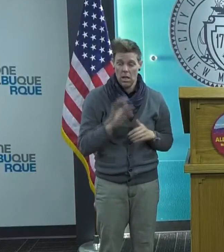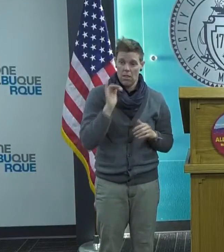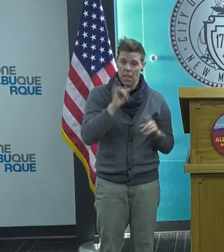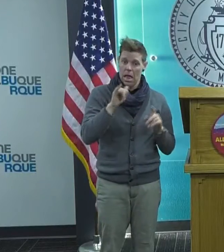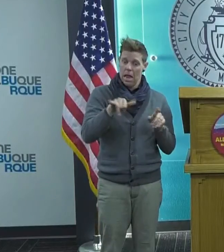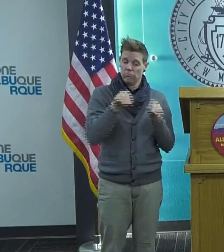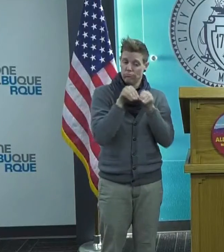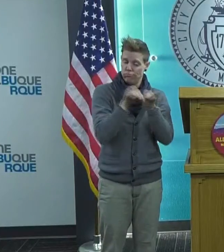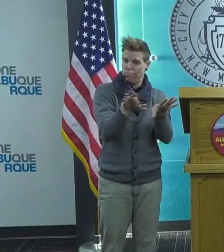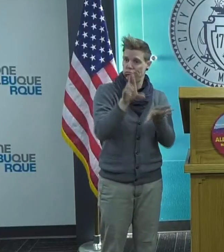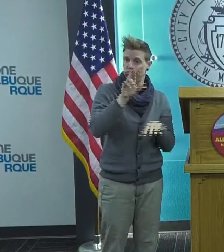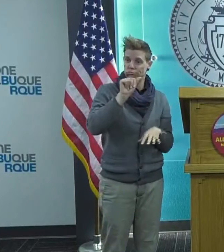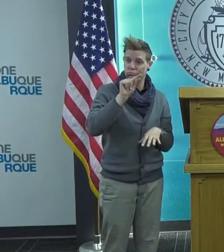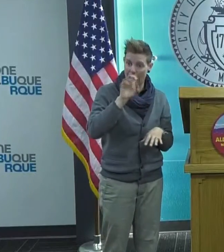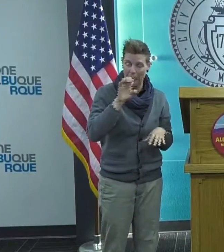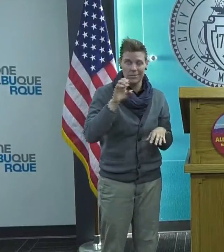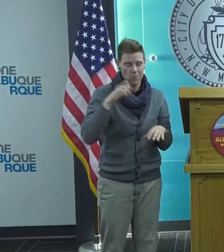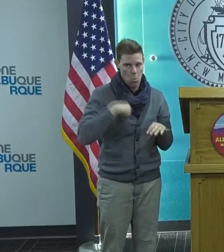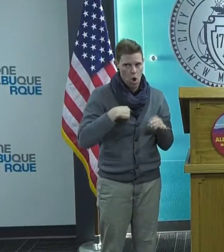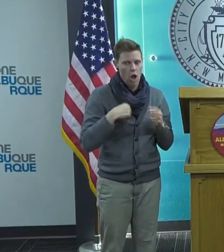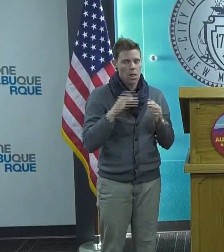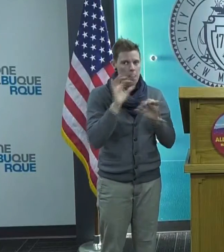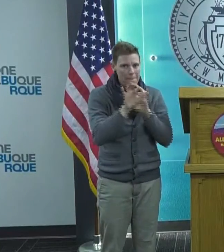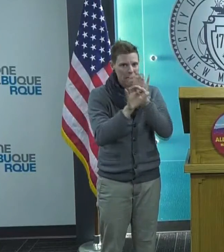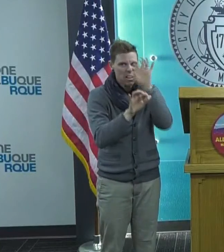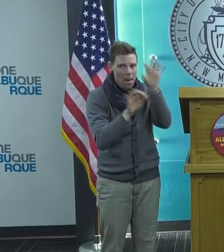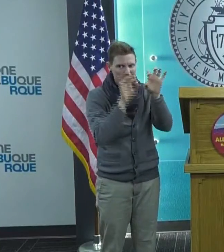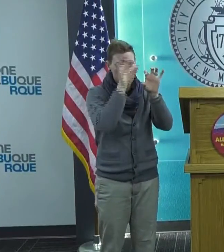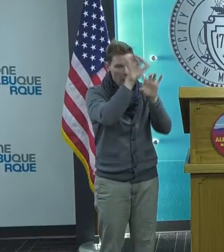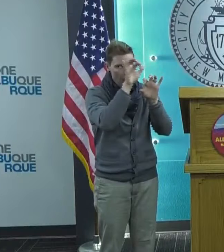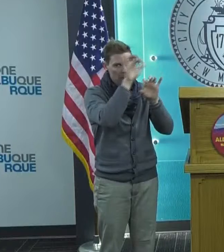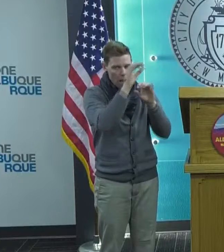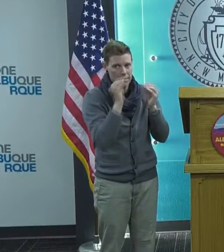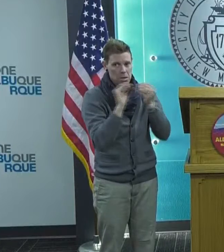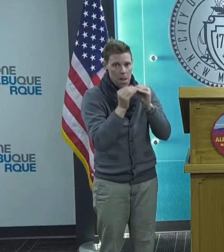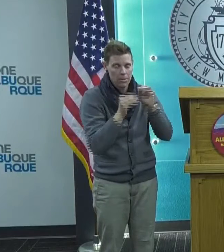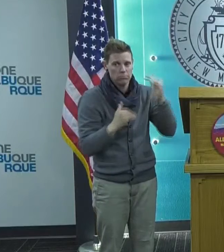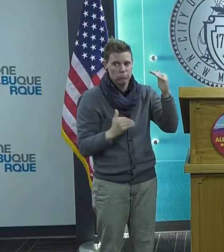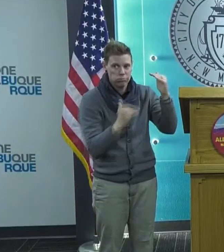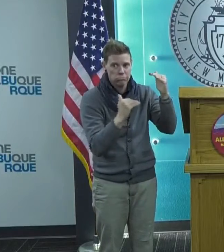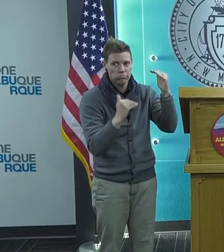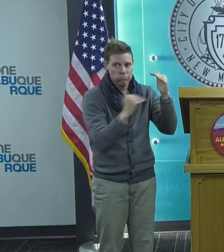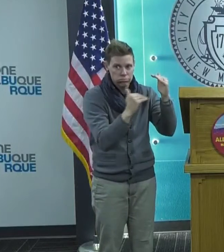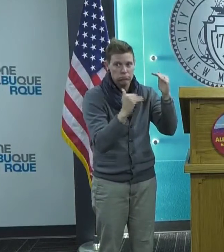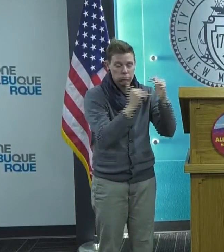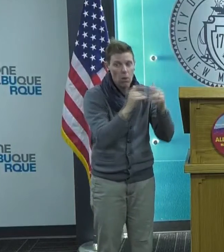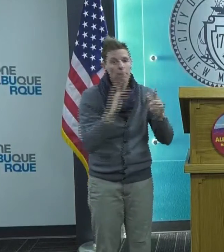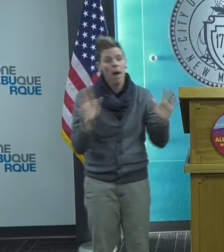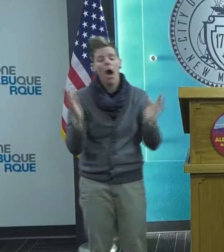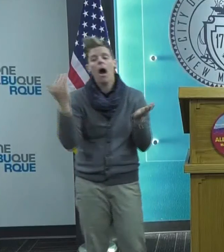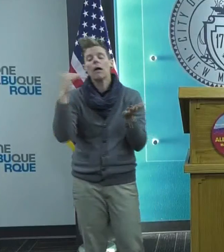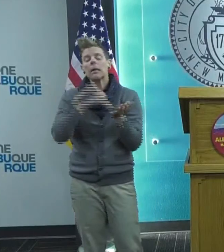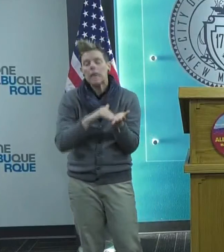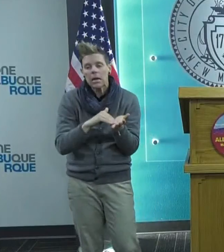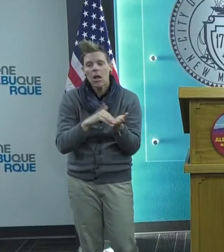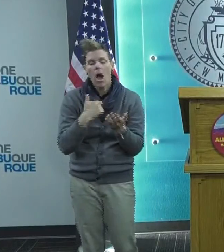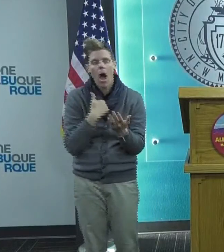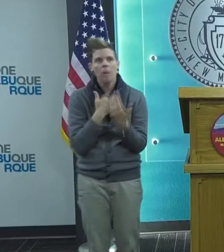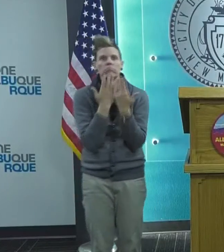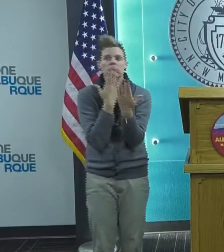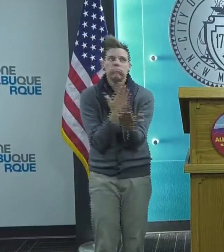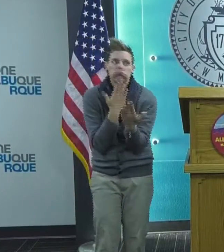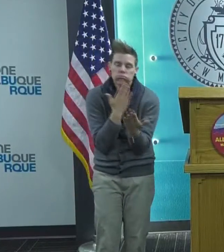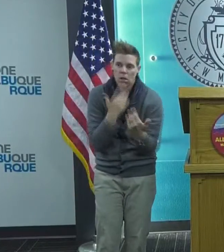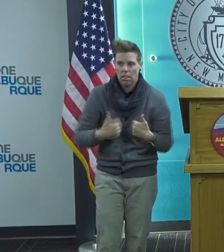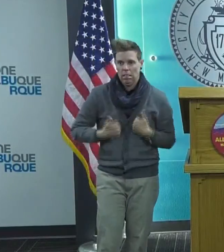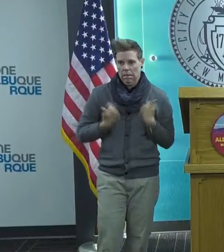our peers. But I also want to remind folks that I'm grateful to live in Albuquerque. We are literally a healthier and safer place